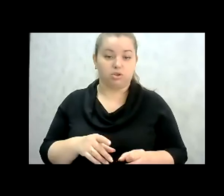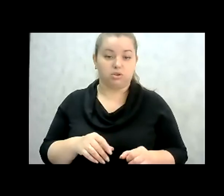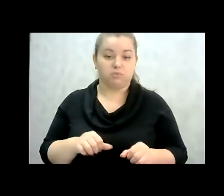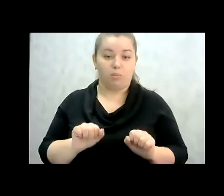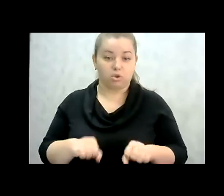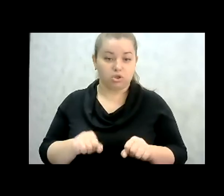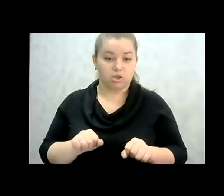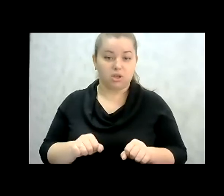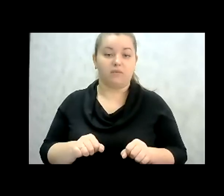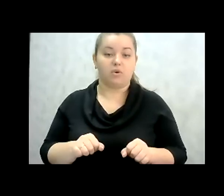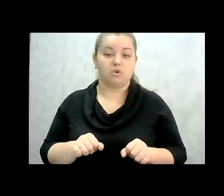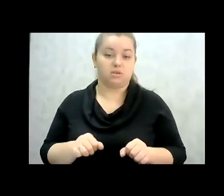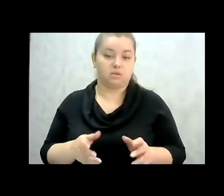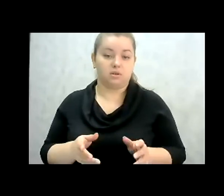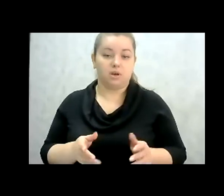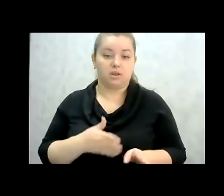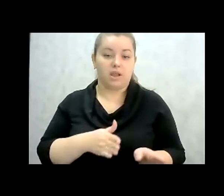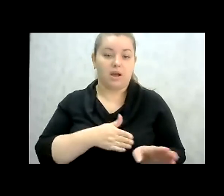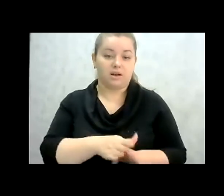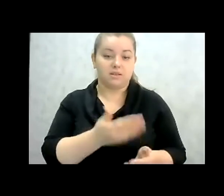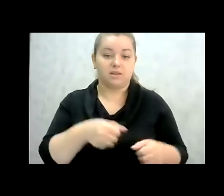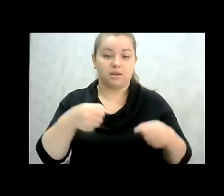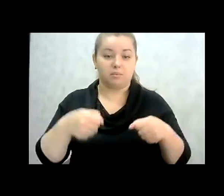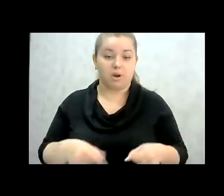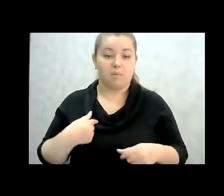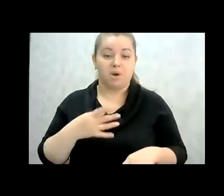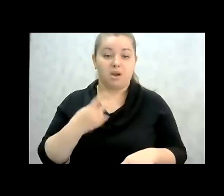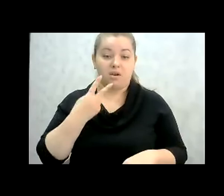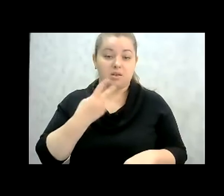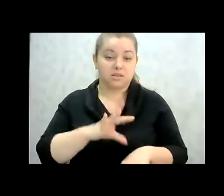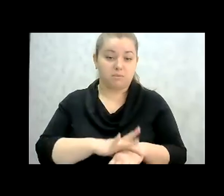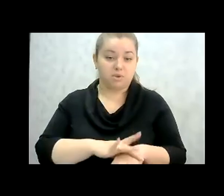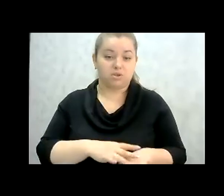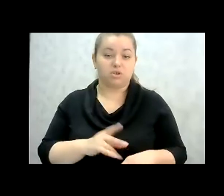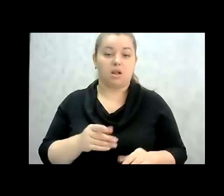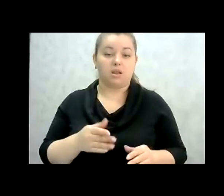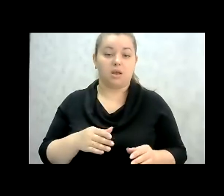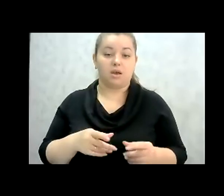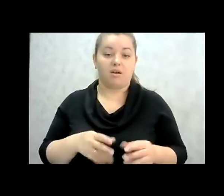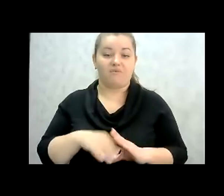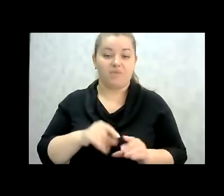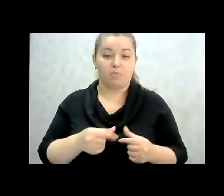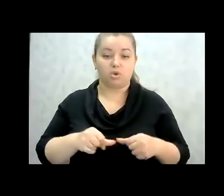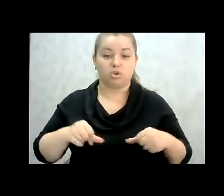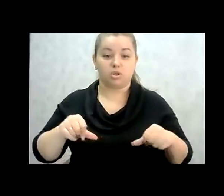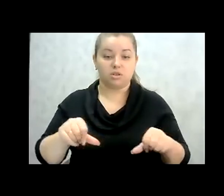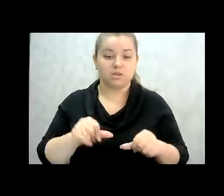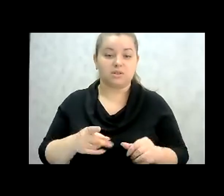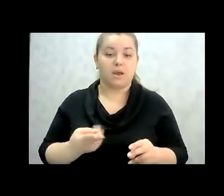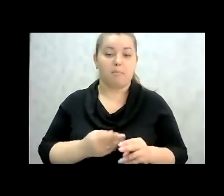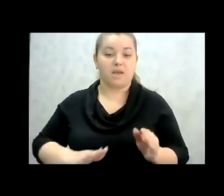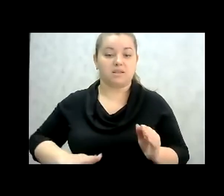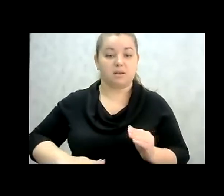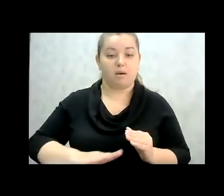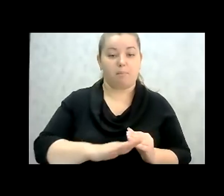polling stations were not accessible. We